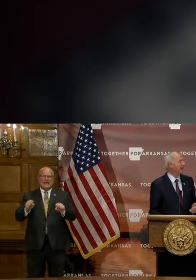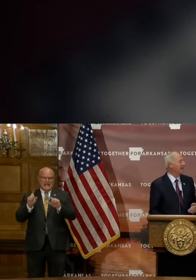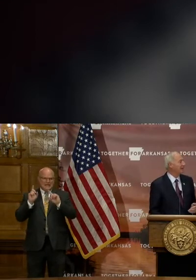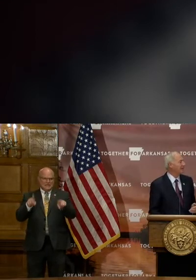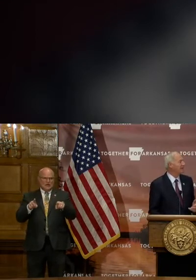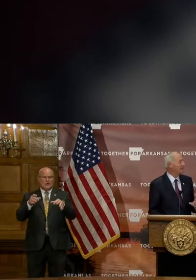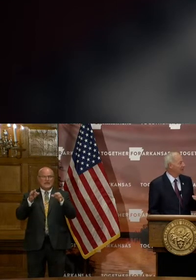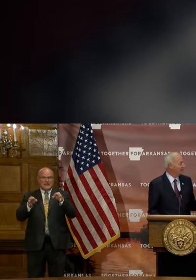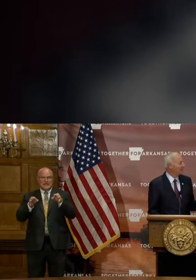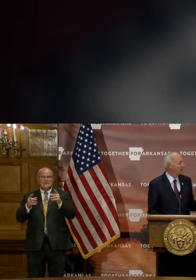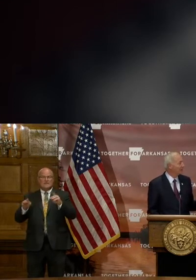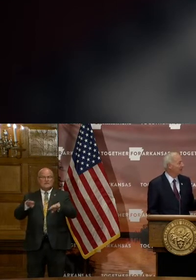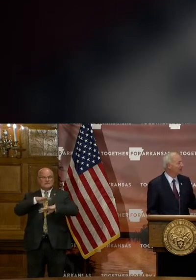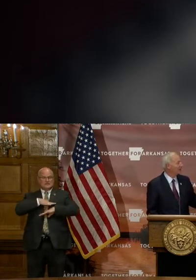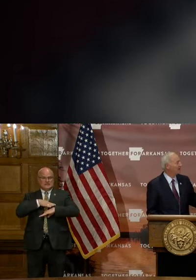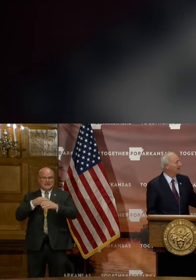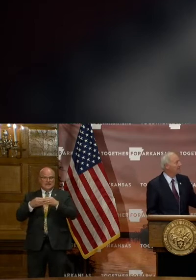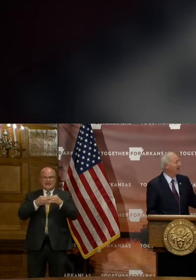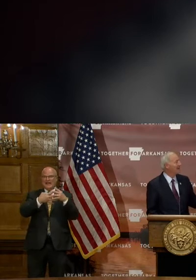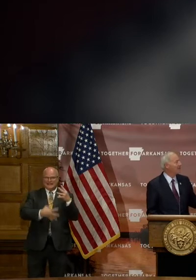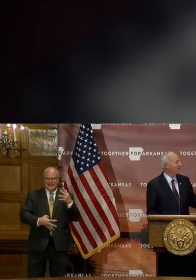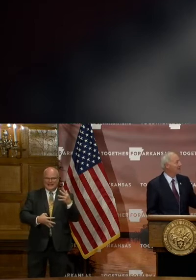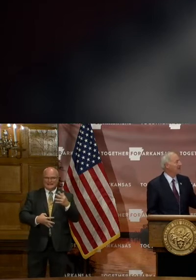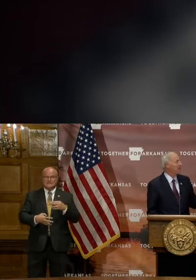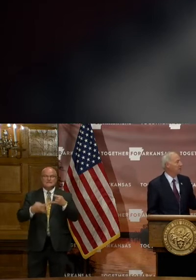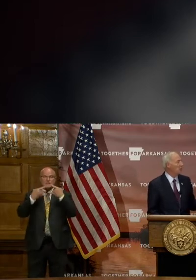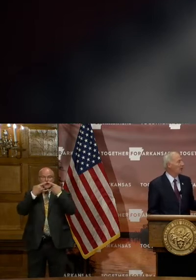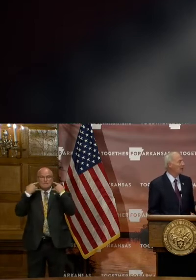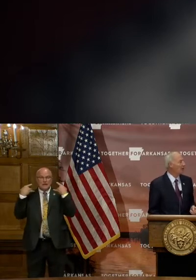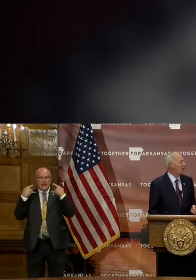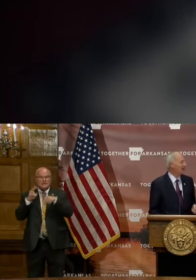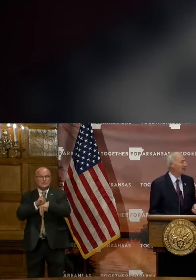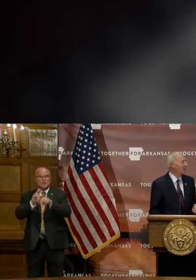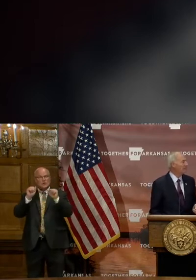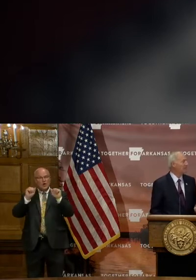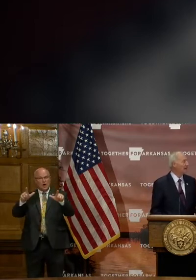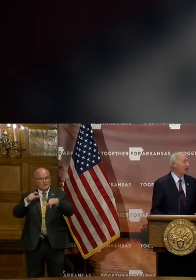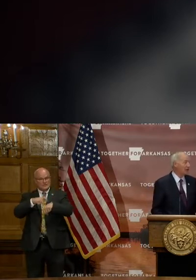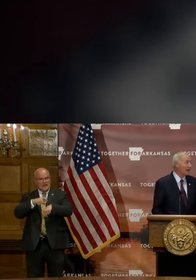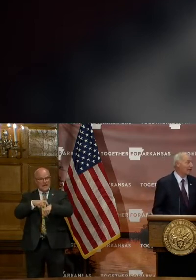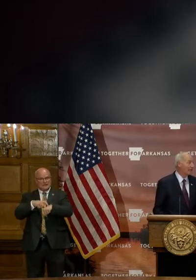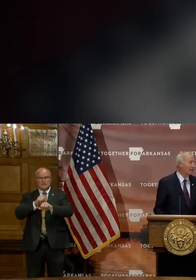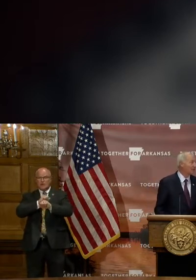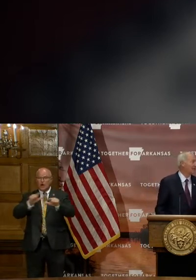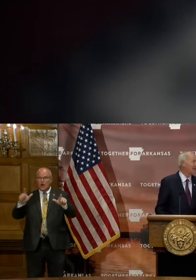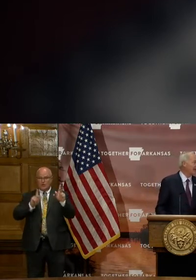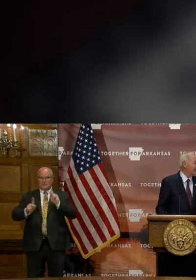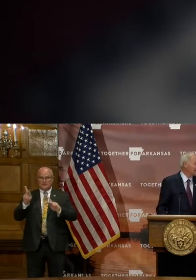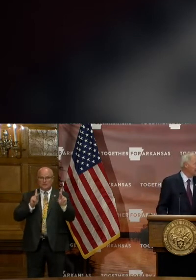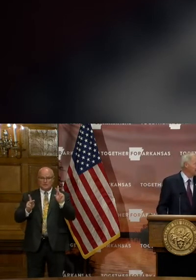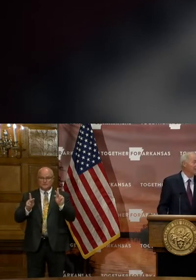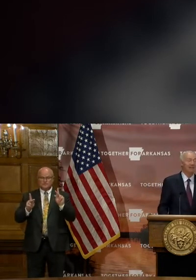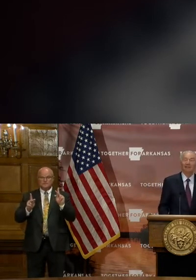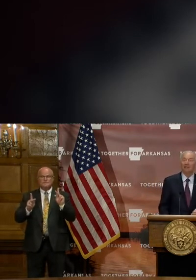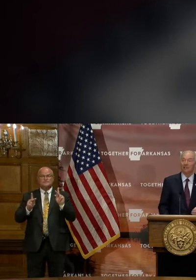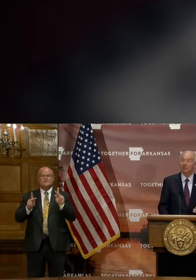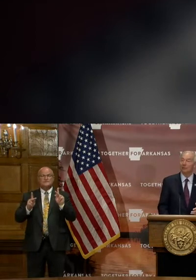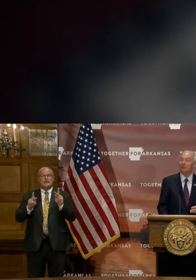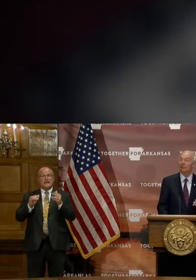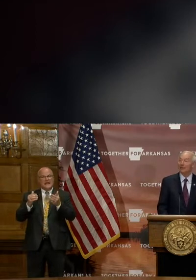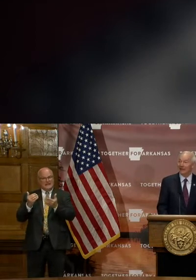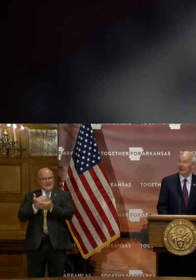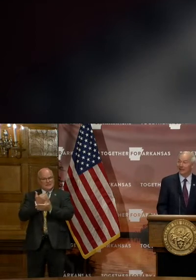if the guidelines, are followed. Masks need to be worn at all times by all congregants, and that is